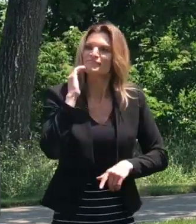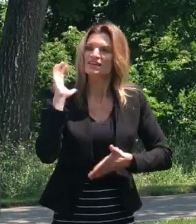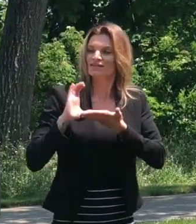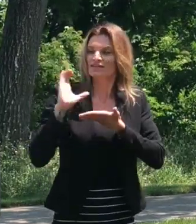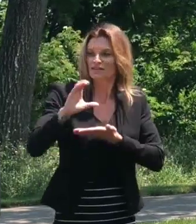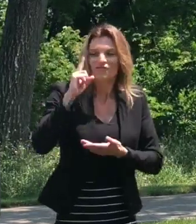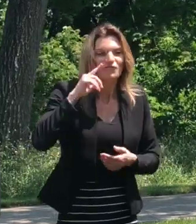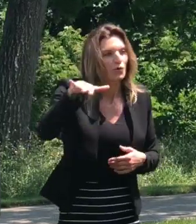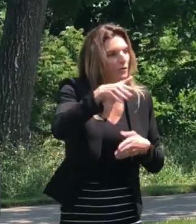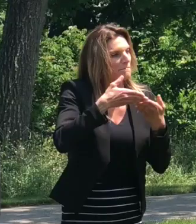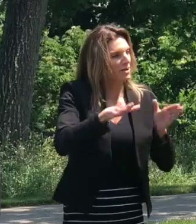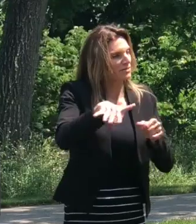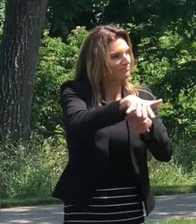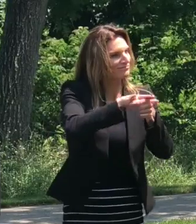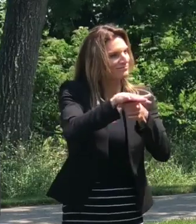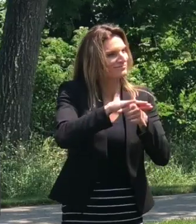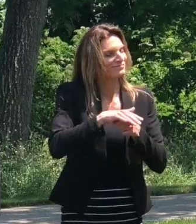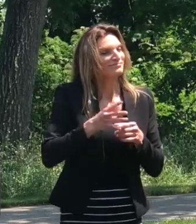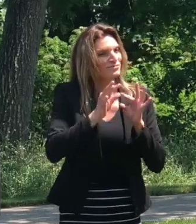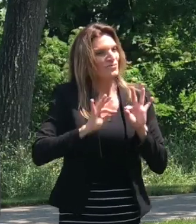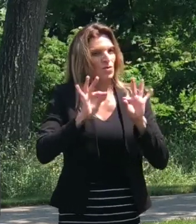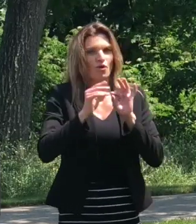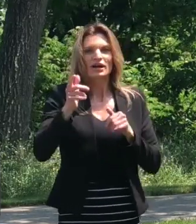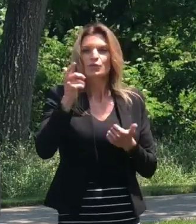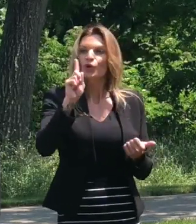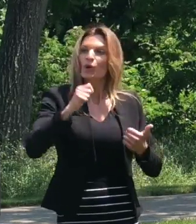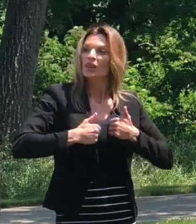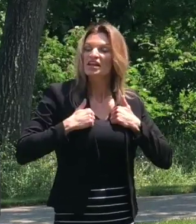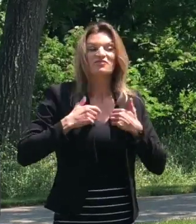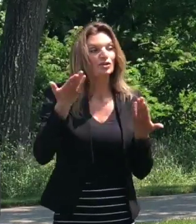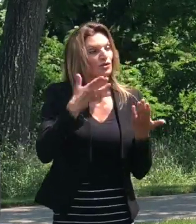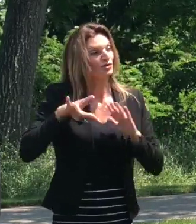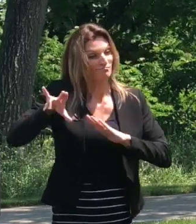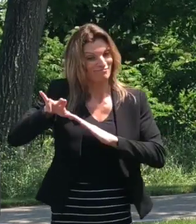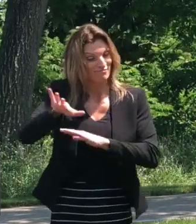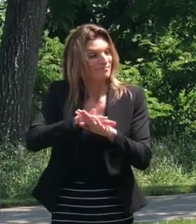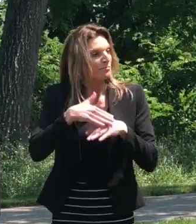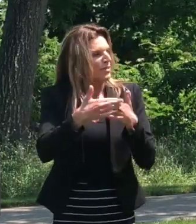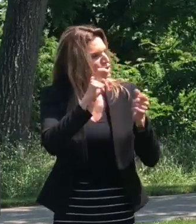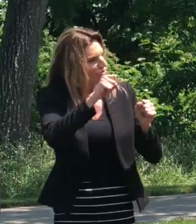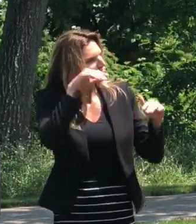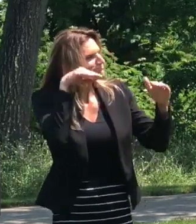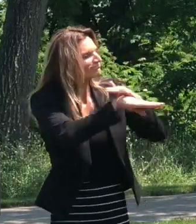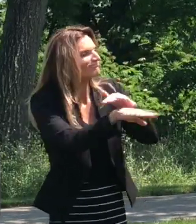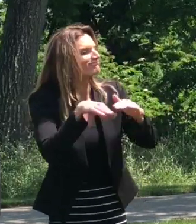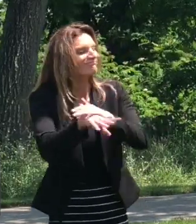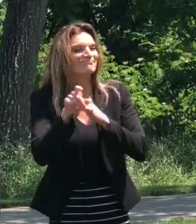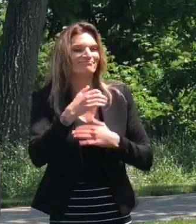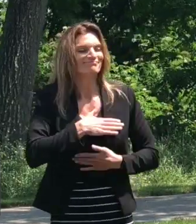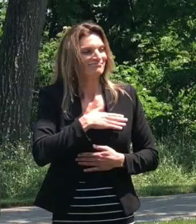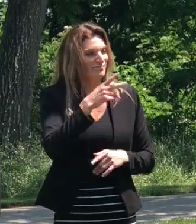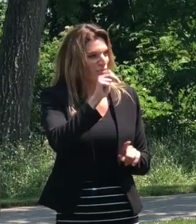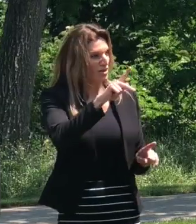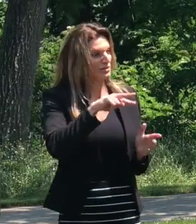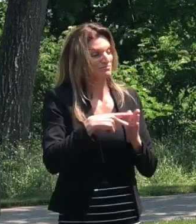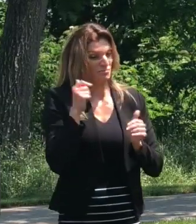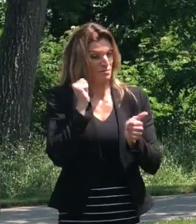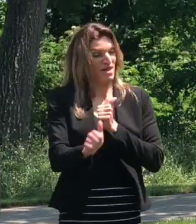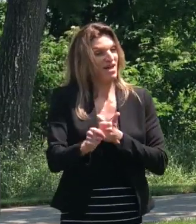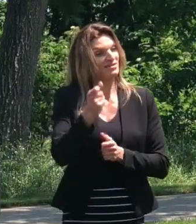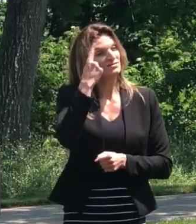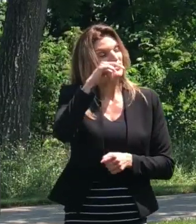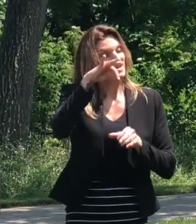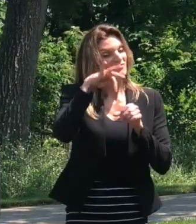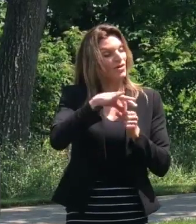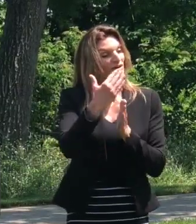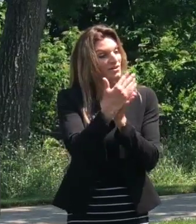every community has access to outdoor spaces, it passed with over 80%. Yes. There aren't many things that